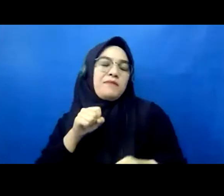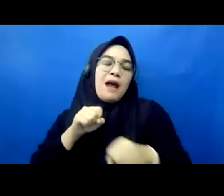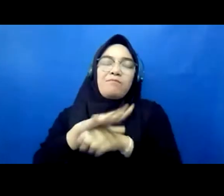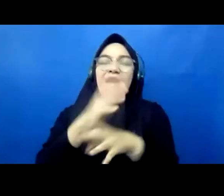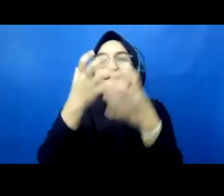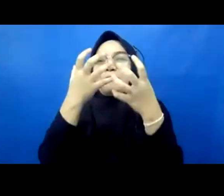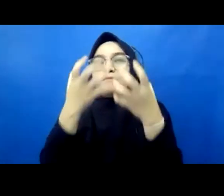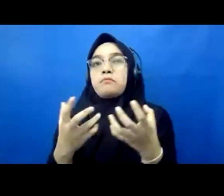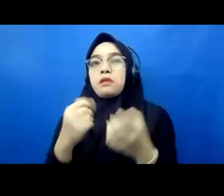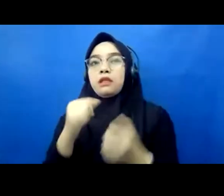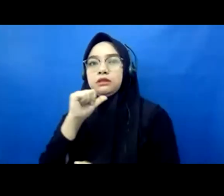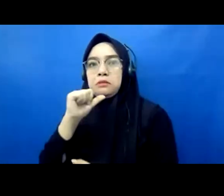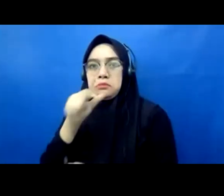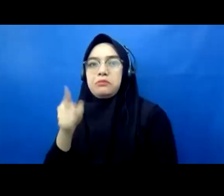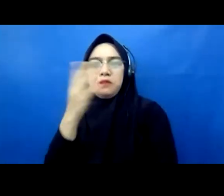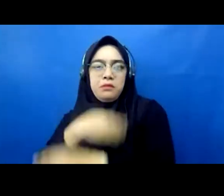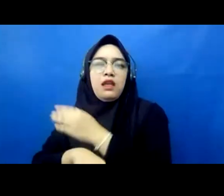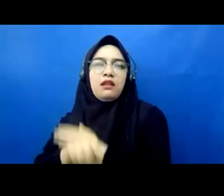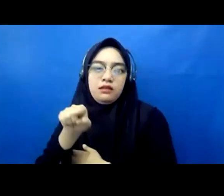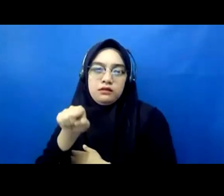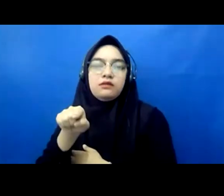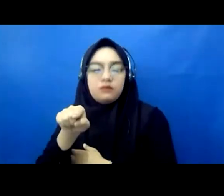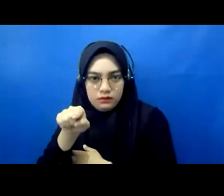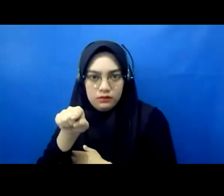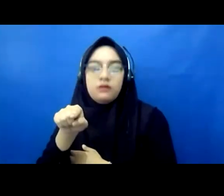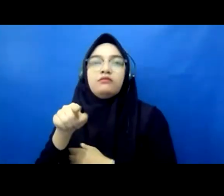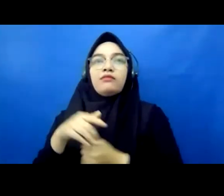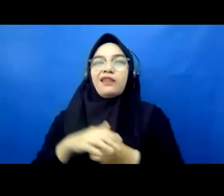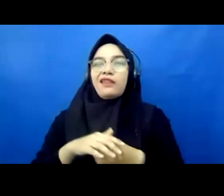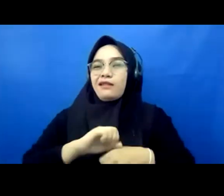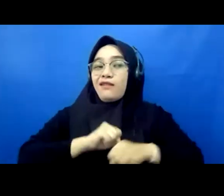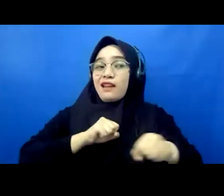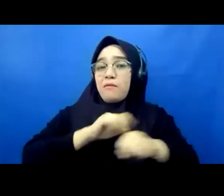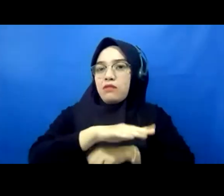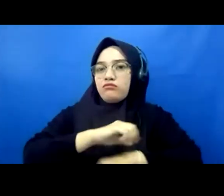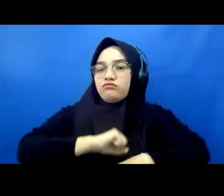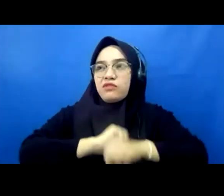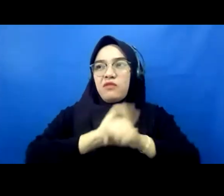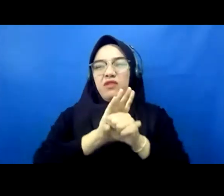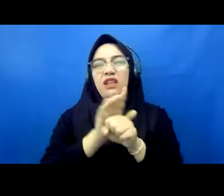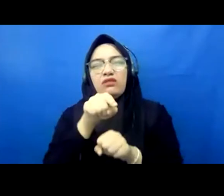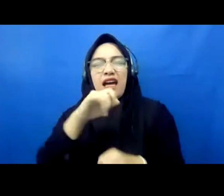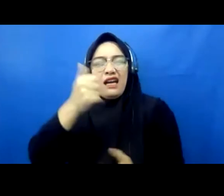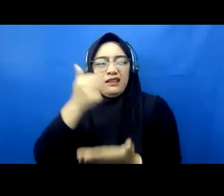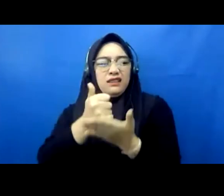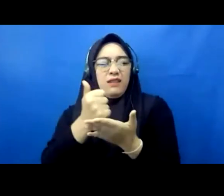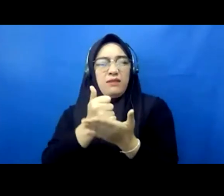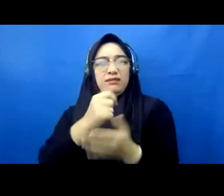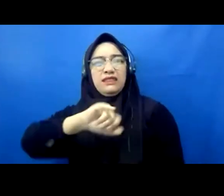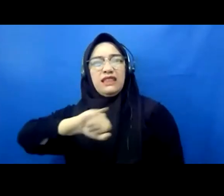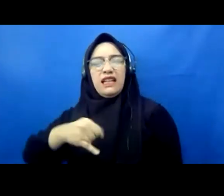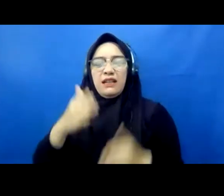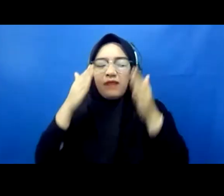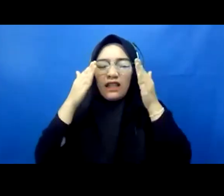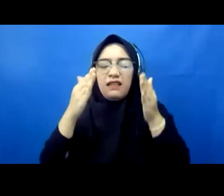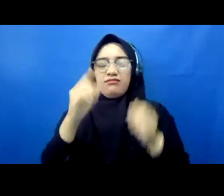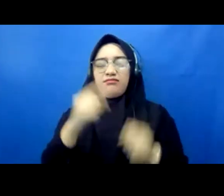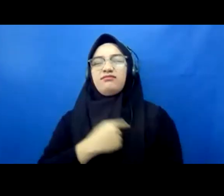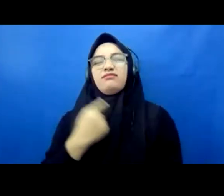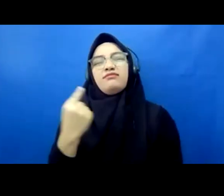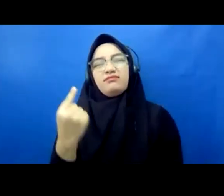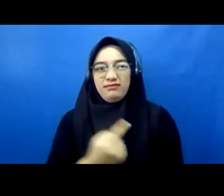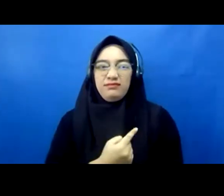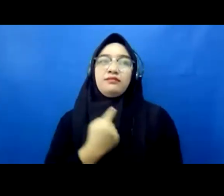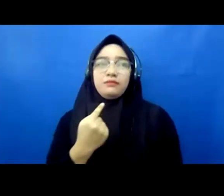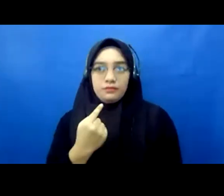The impact on mental health arising from the pandemic has been particularly concerning to us all, and an issue strongly taken up by Brunei as 2021